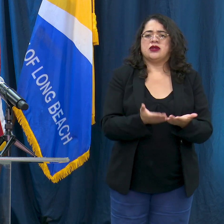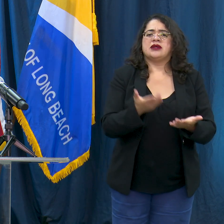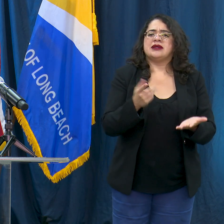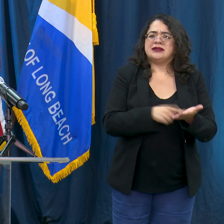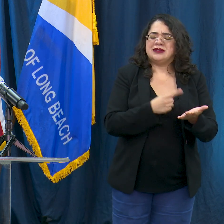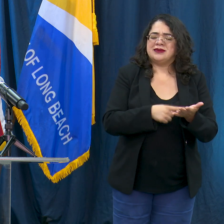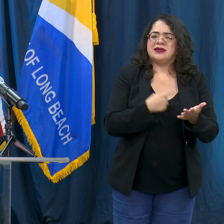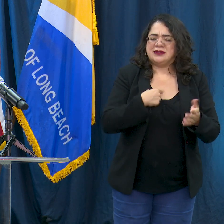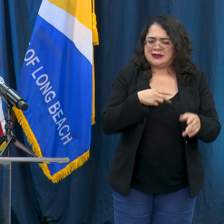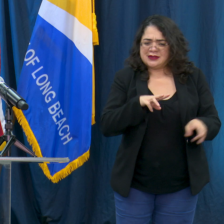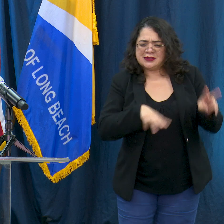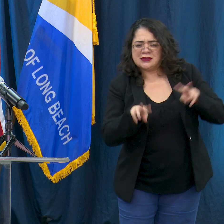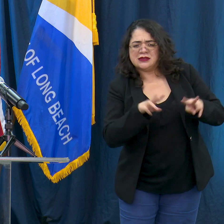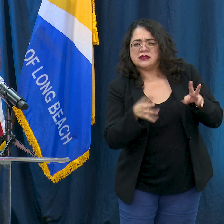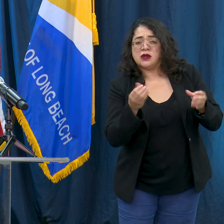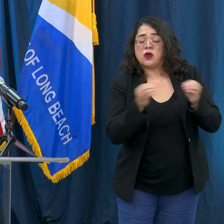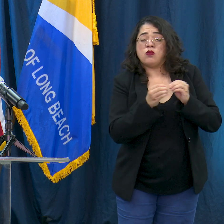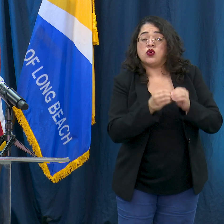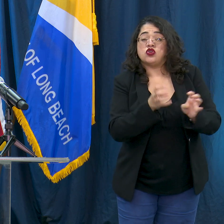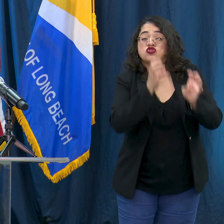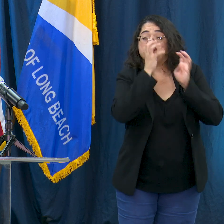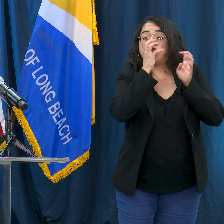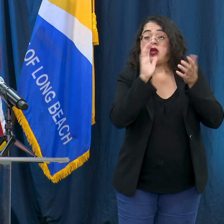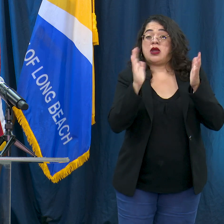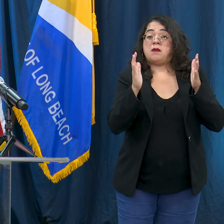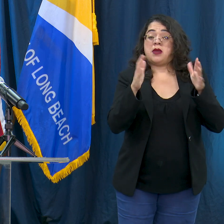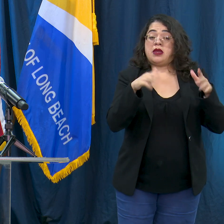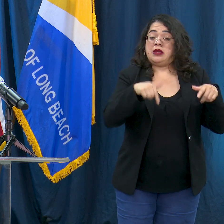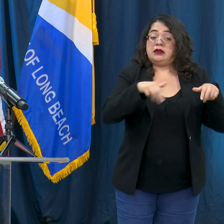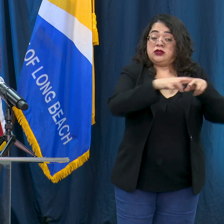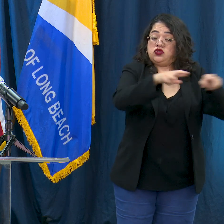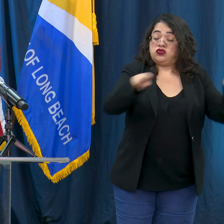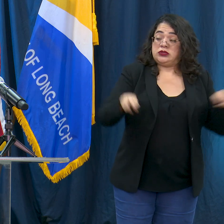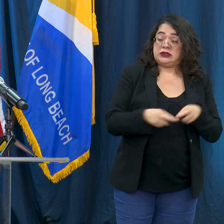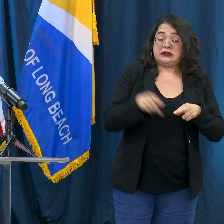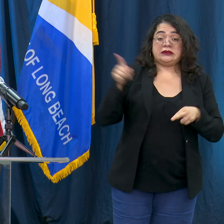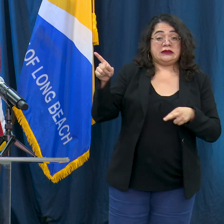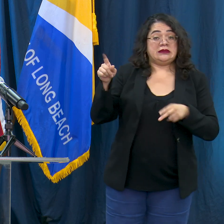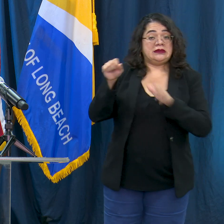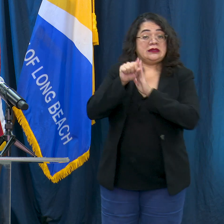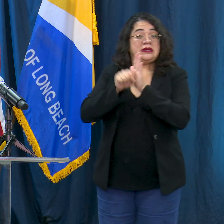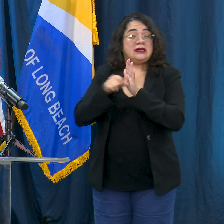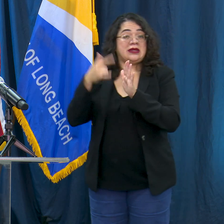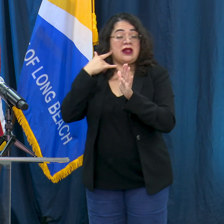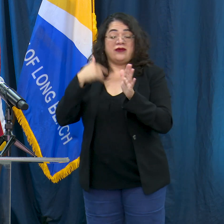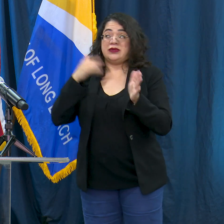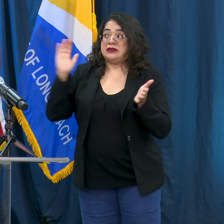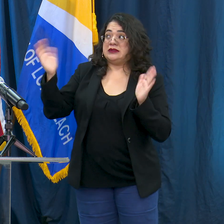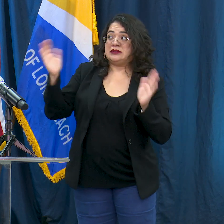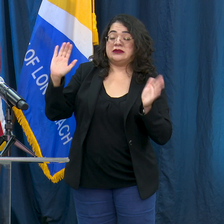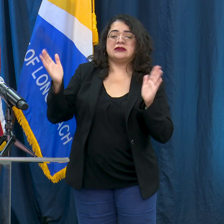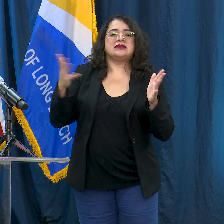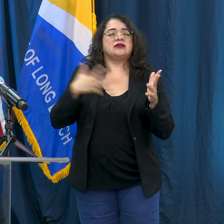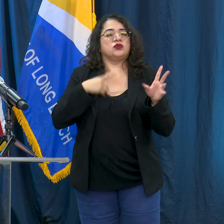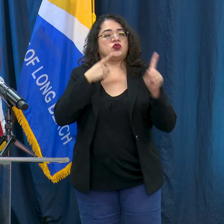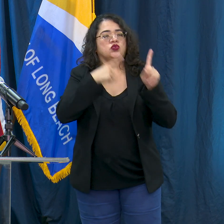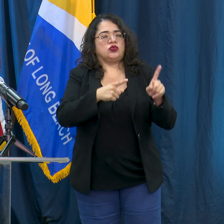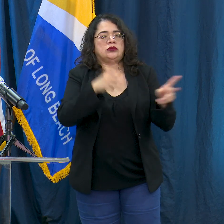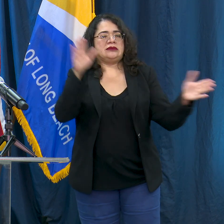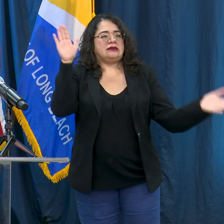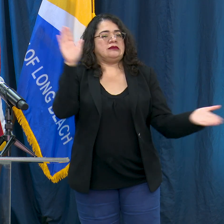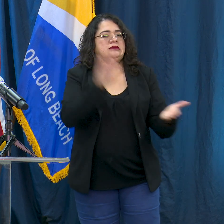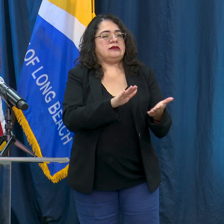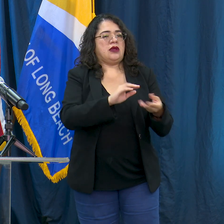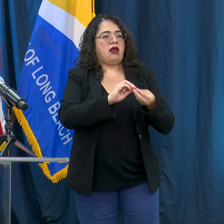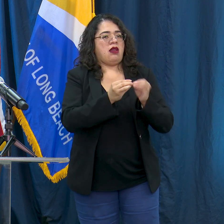little more strict than what the state is to ensure that we can sort of work with our numbers and be able to minimize any additional